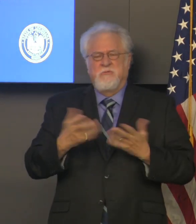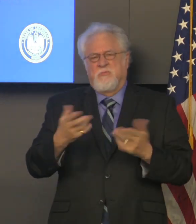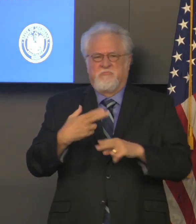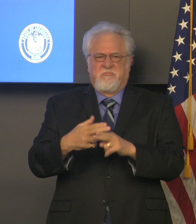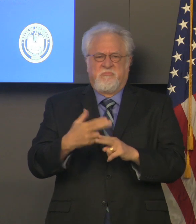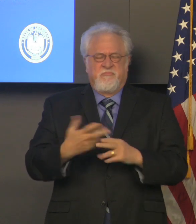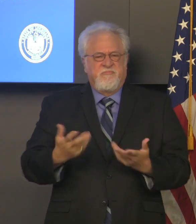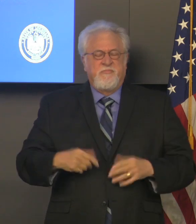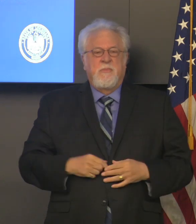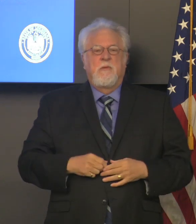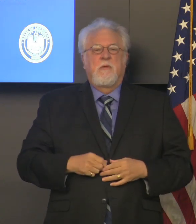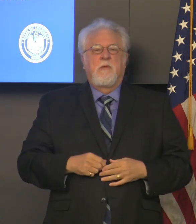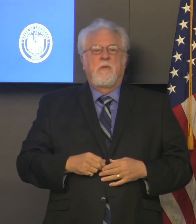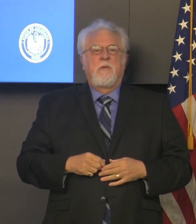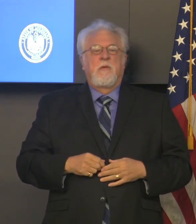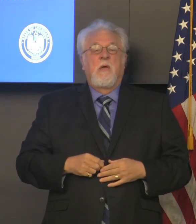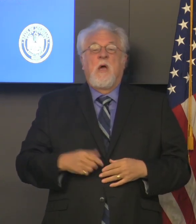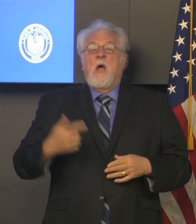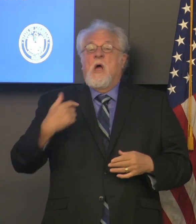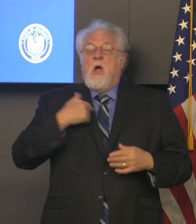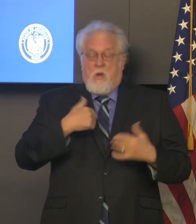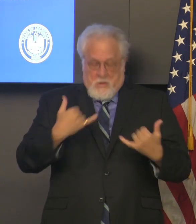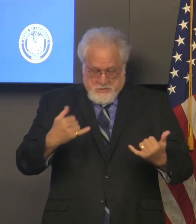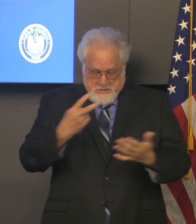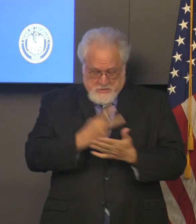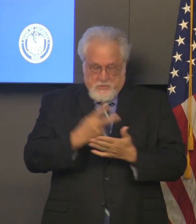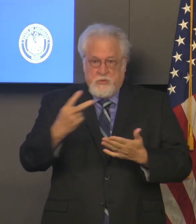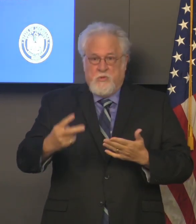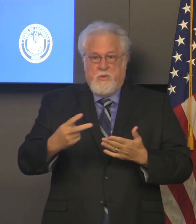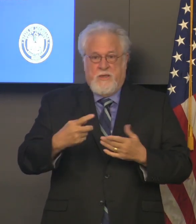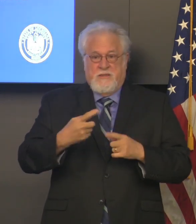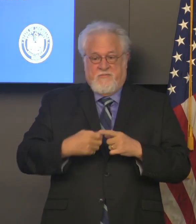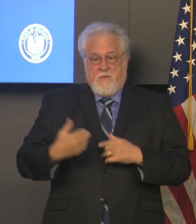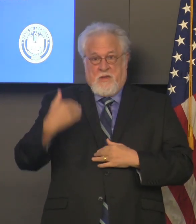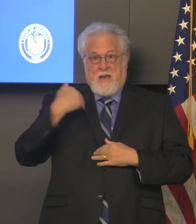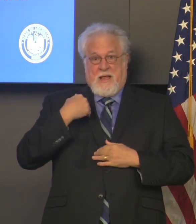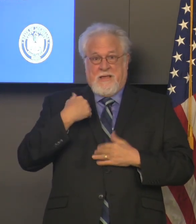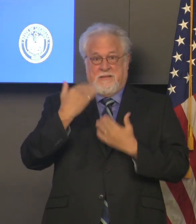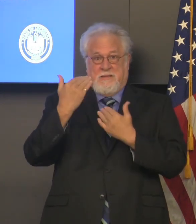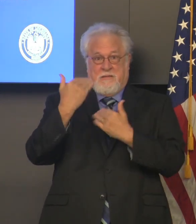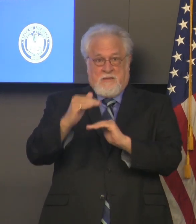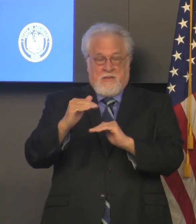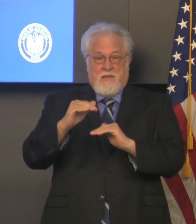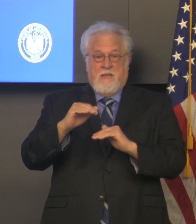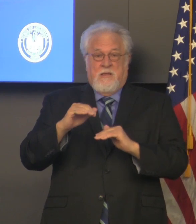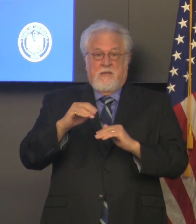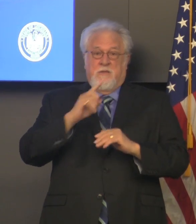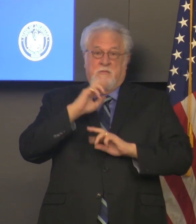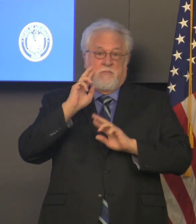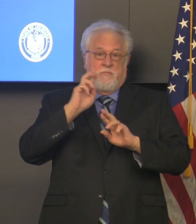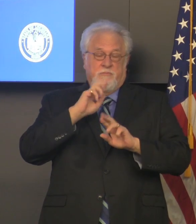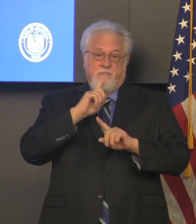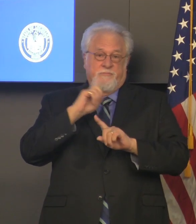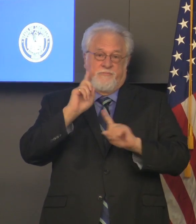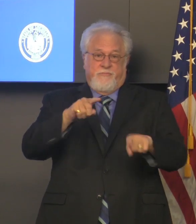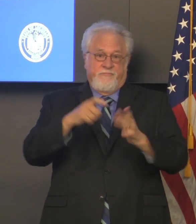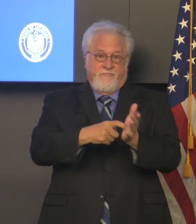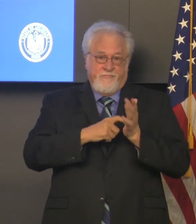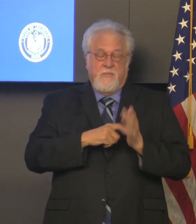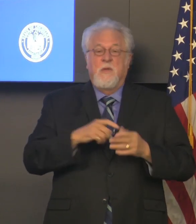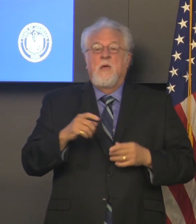it. We are now 2 weeks out from the last mitigation measures that were